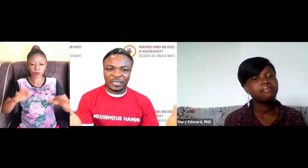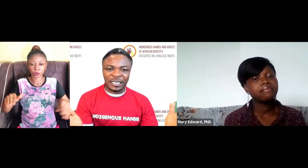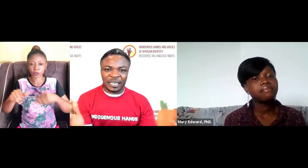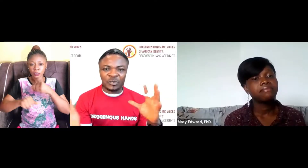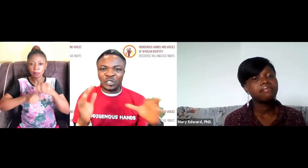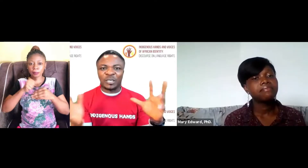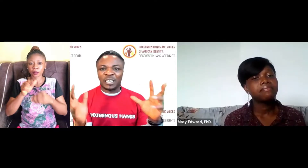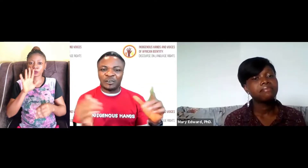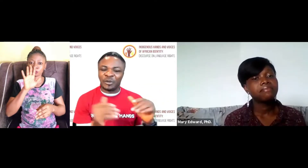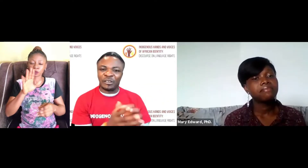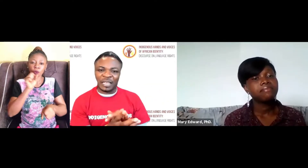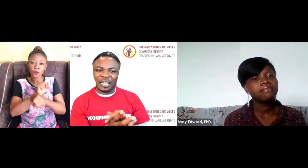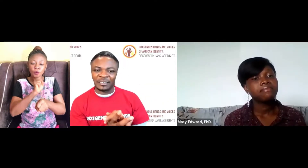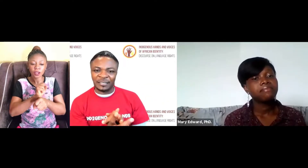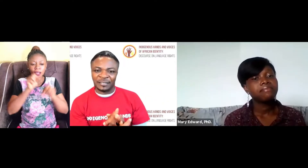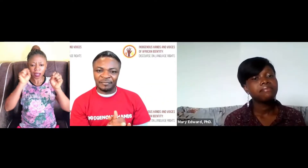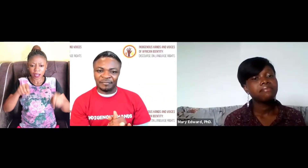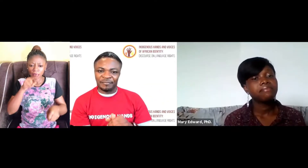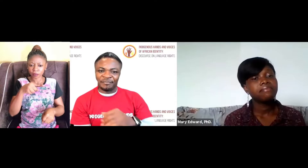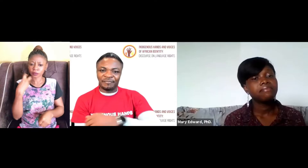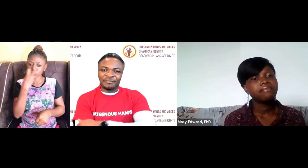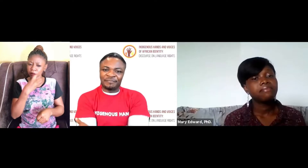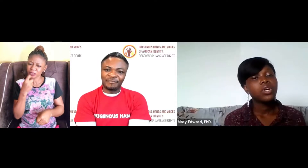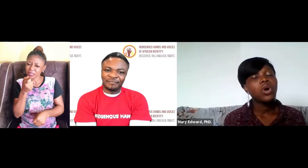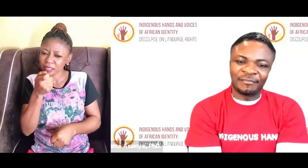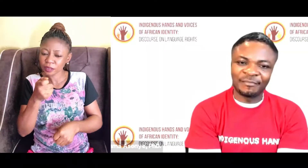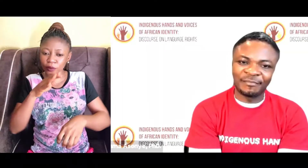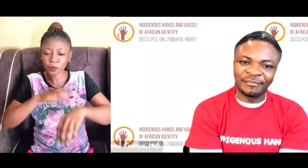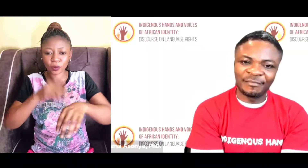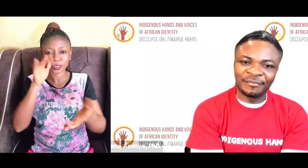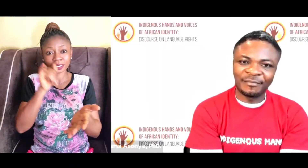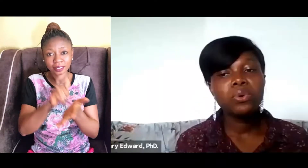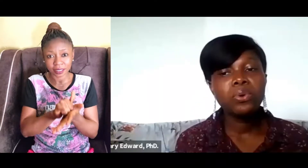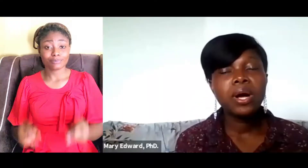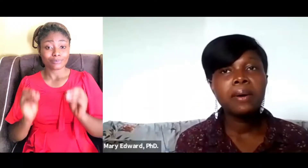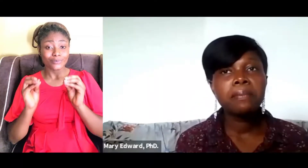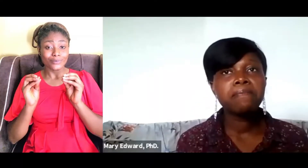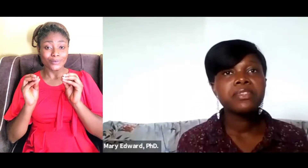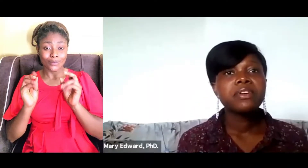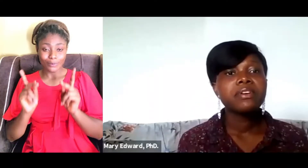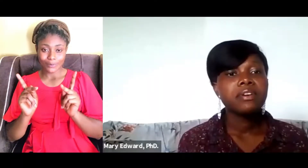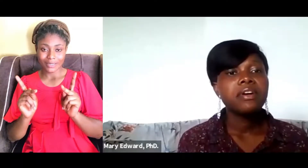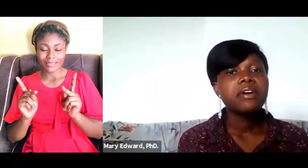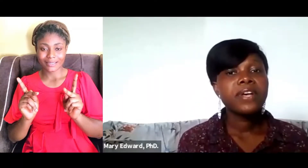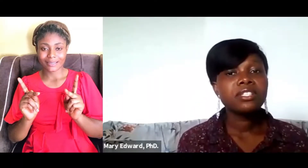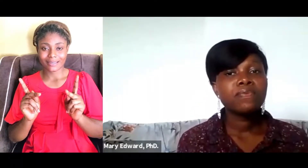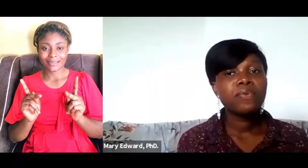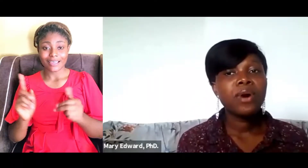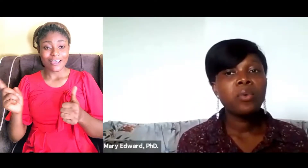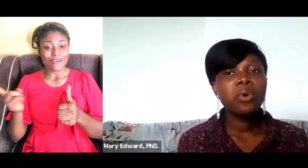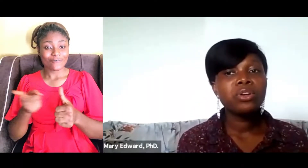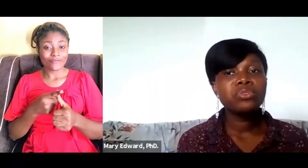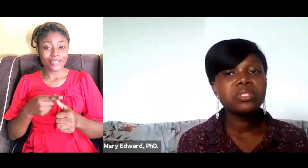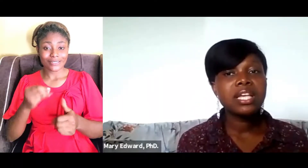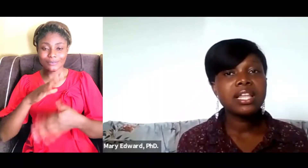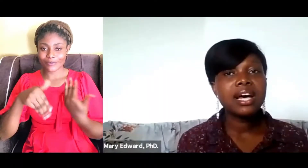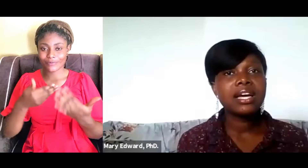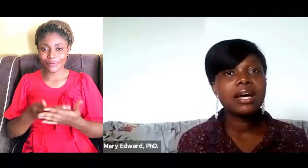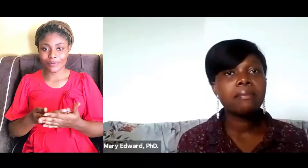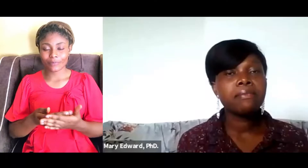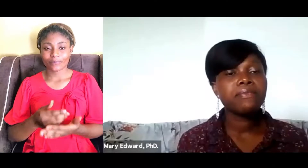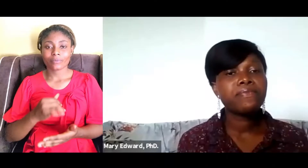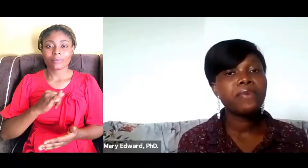your work? Can you speak a little bit on that? Okay, so first of all, I want to say